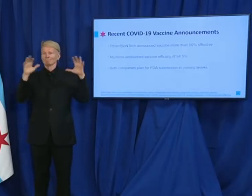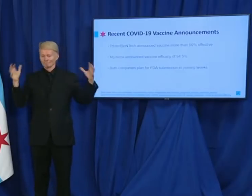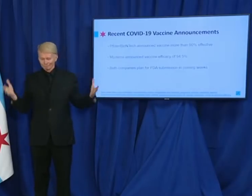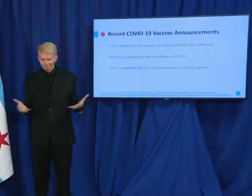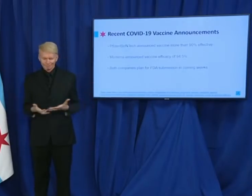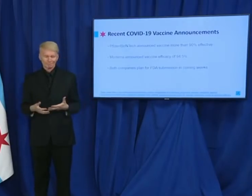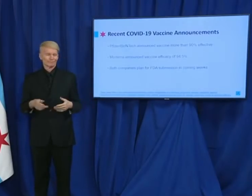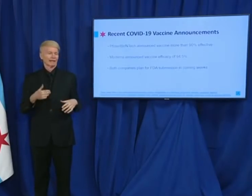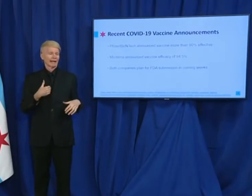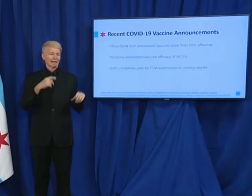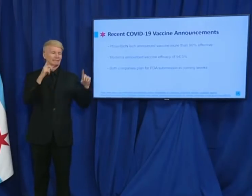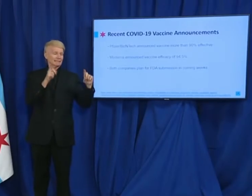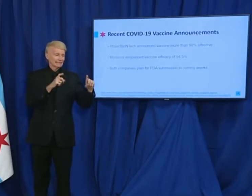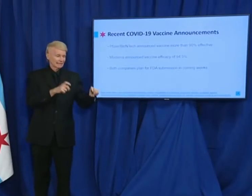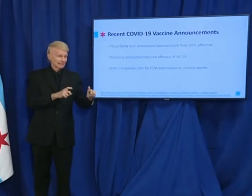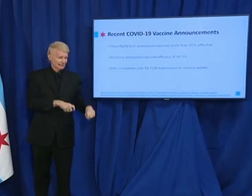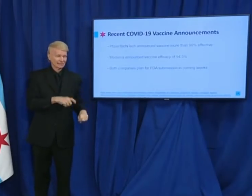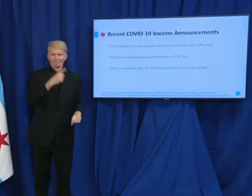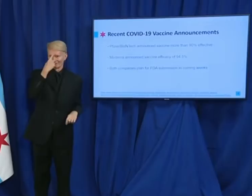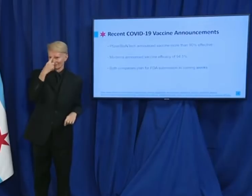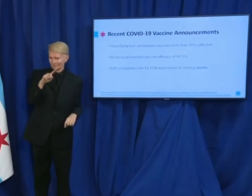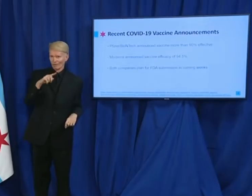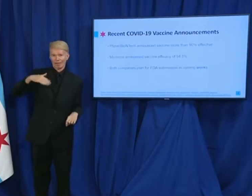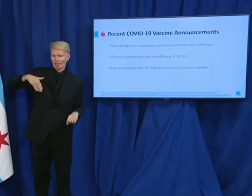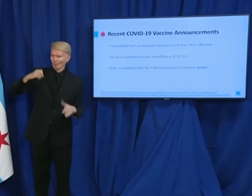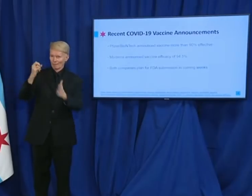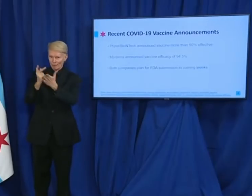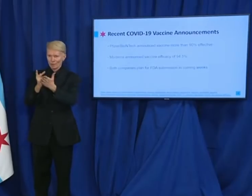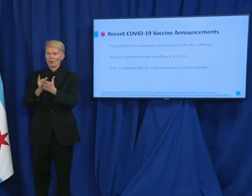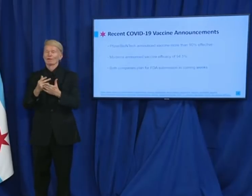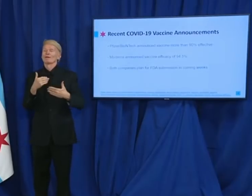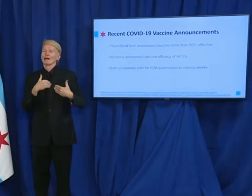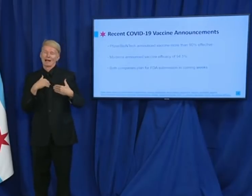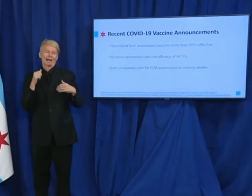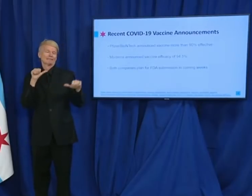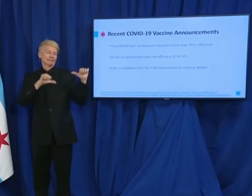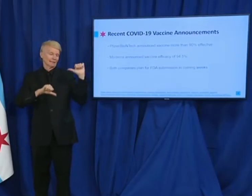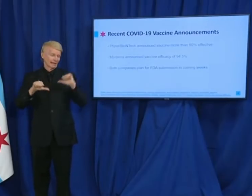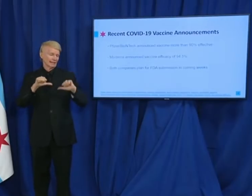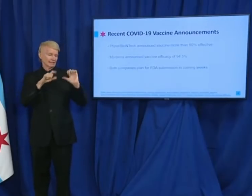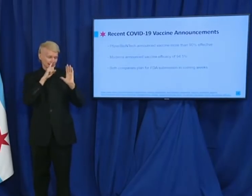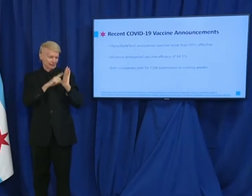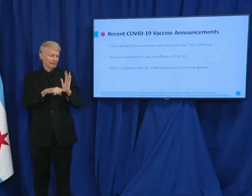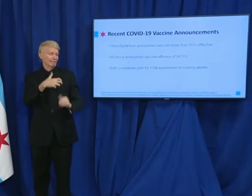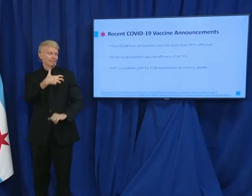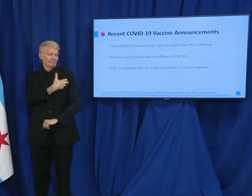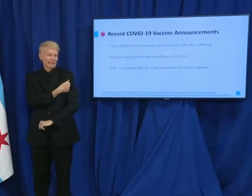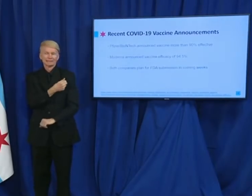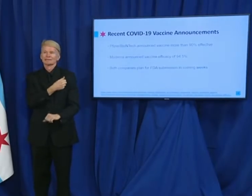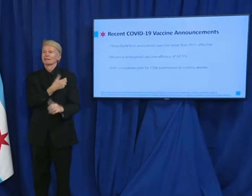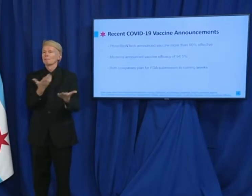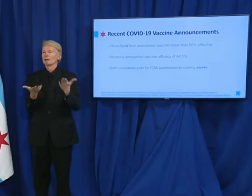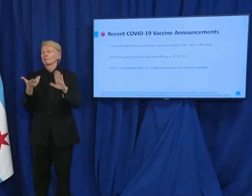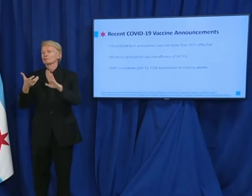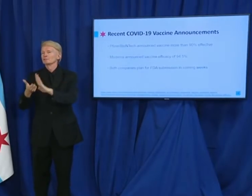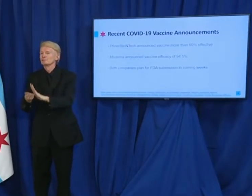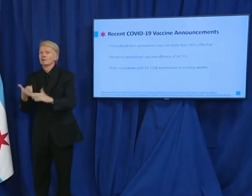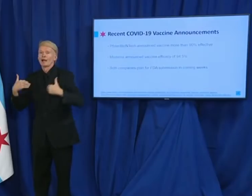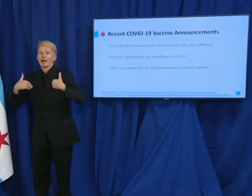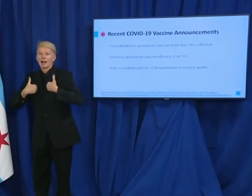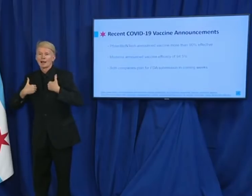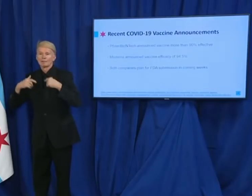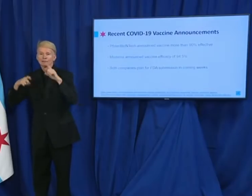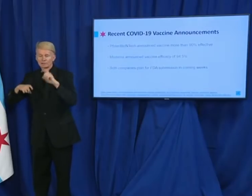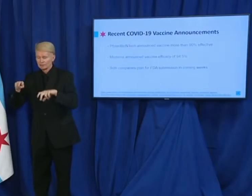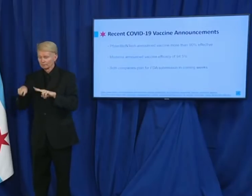are in trials, meaning they've been developed in the laboratory, they're checked first on animals, and then